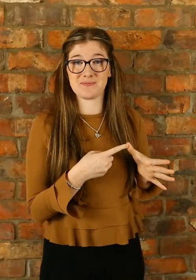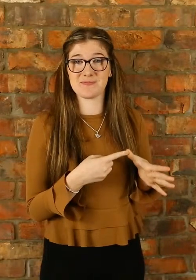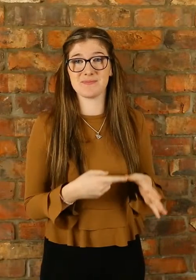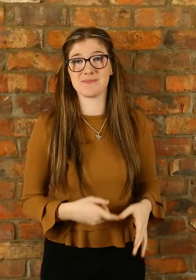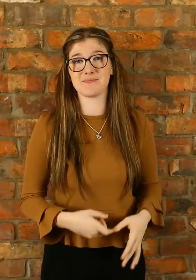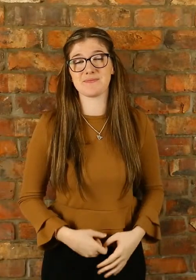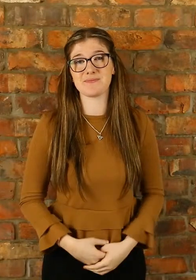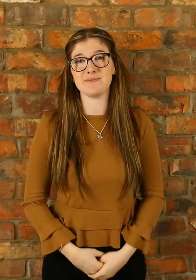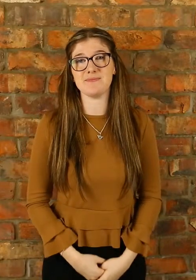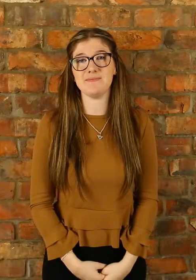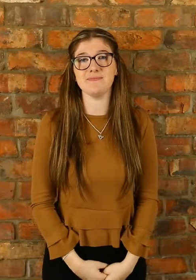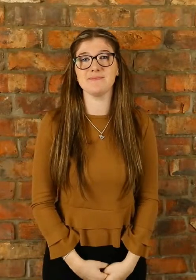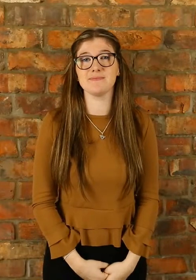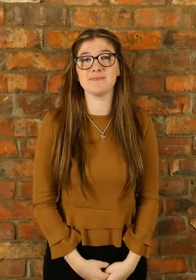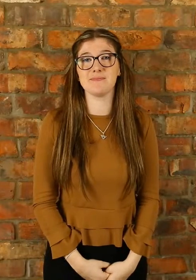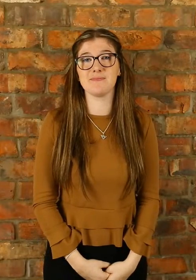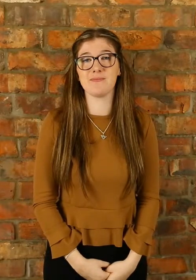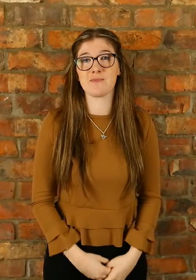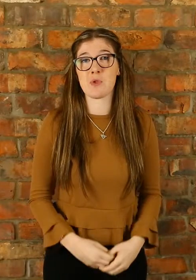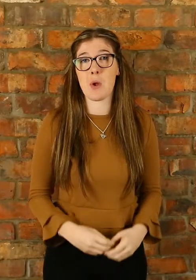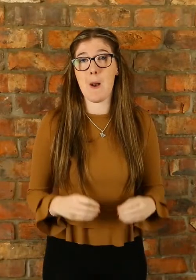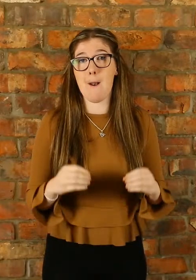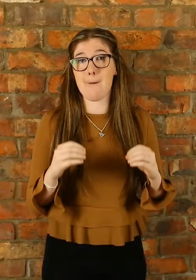to your thumb. So if you could all do this at home.